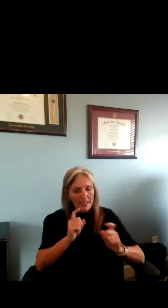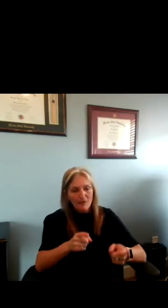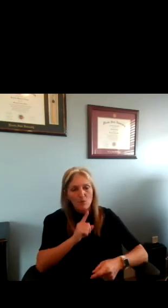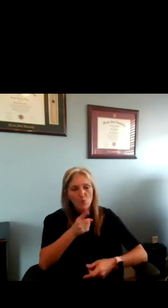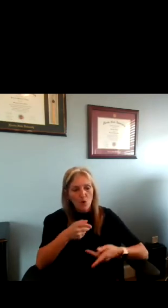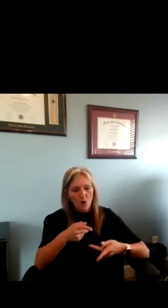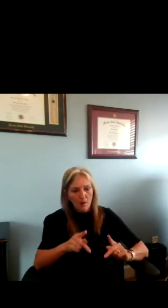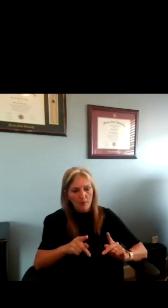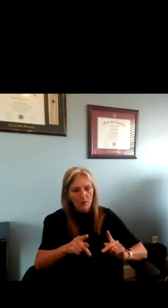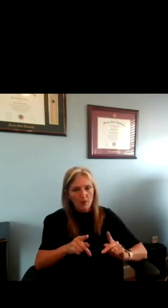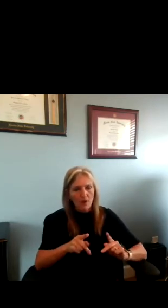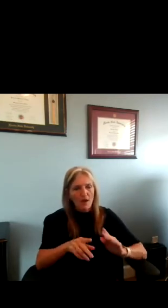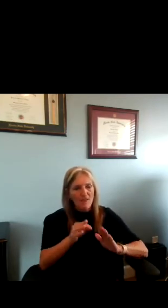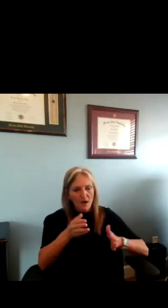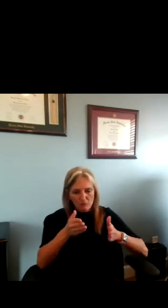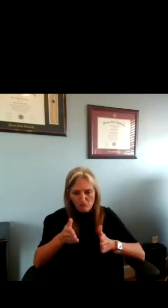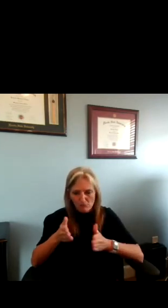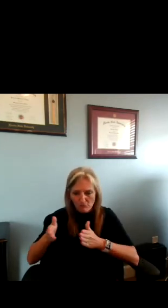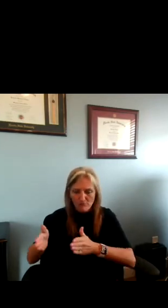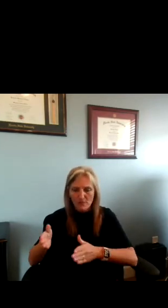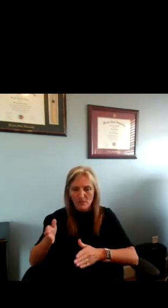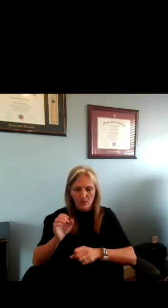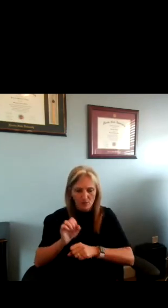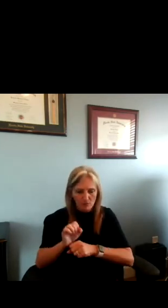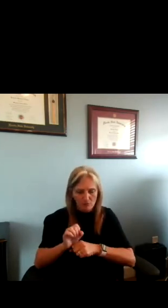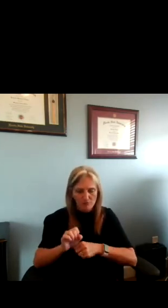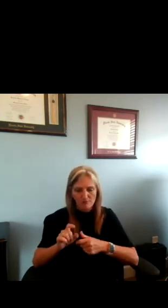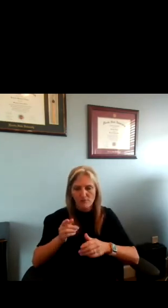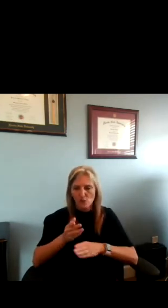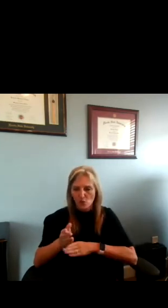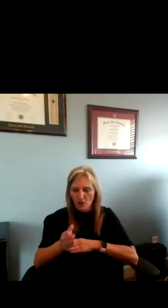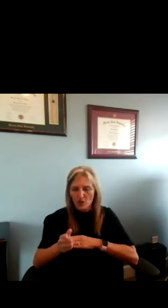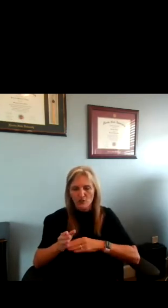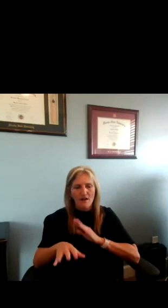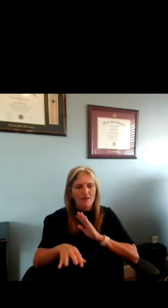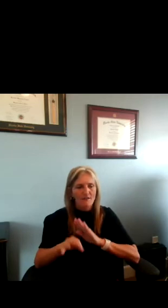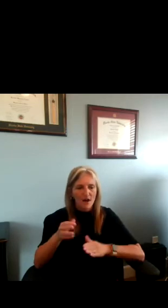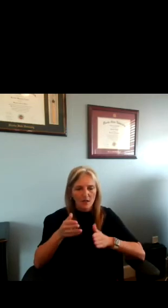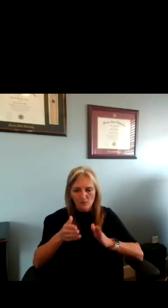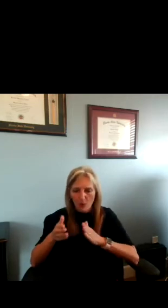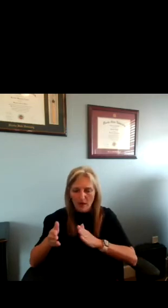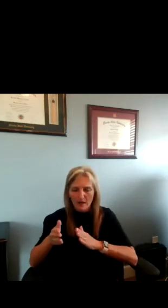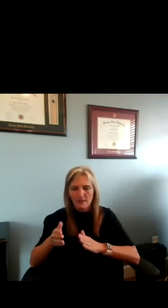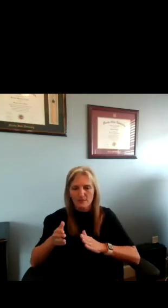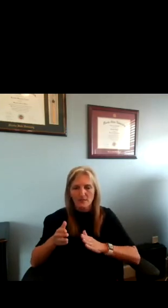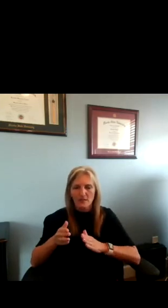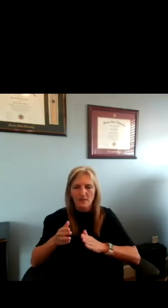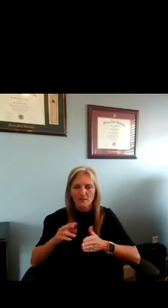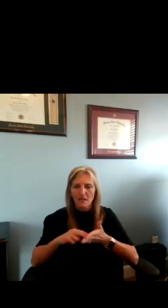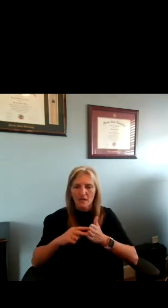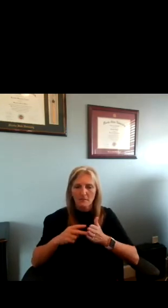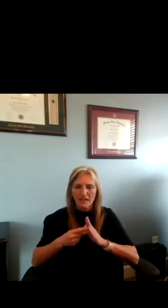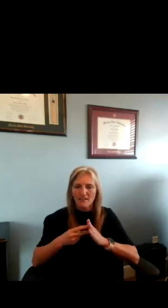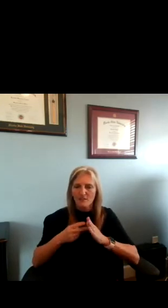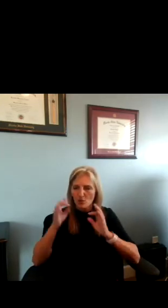find those pathways to employment and careers, to find those pathways to meaningful